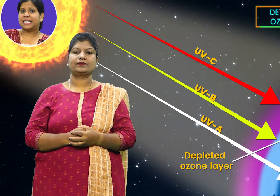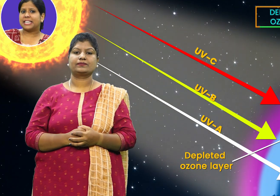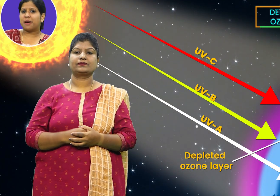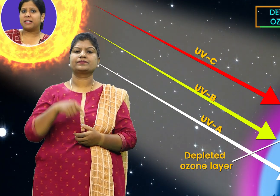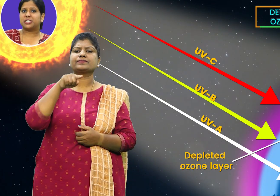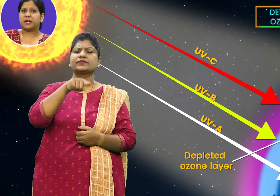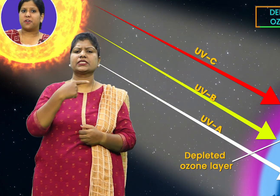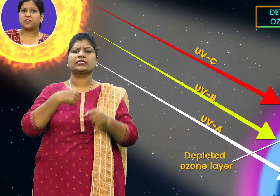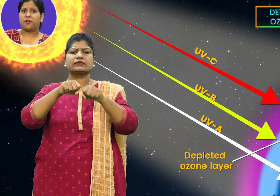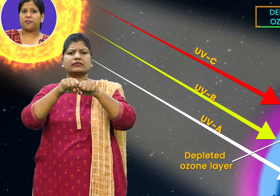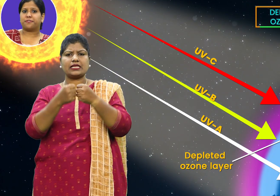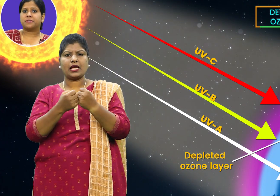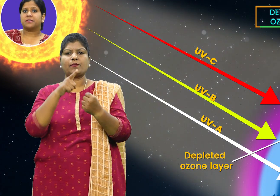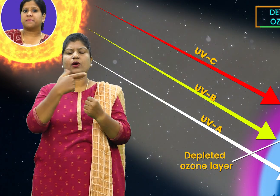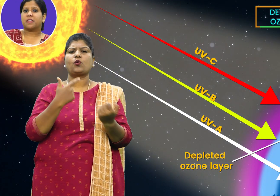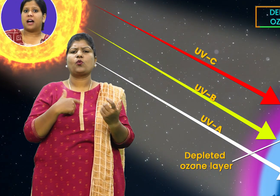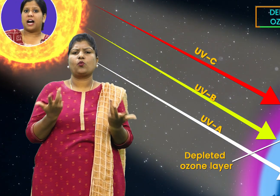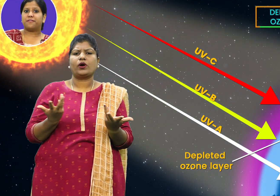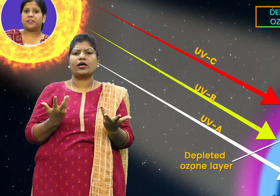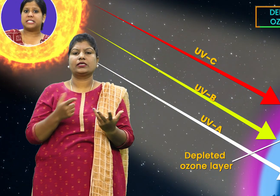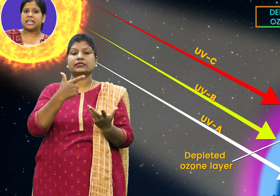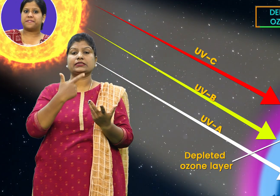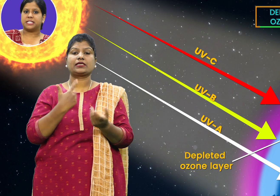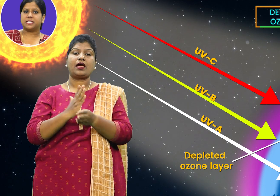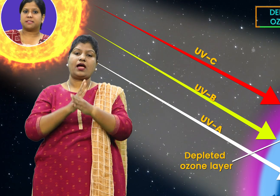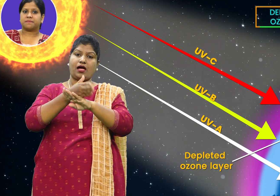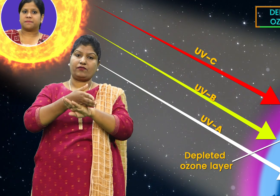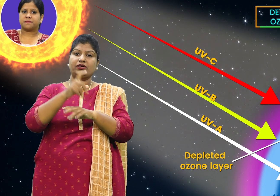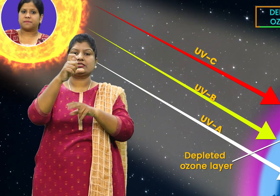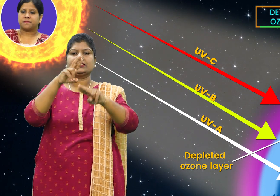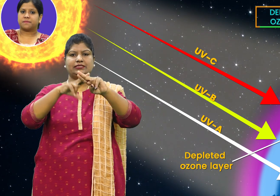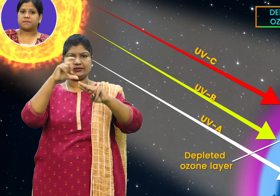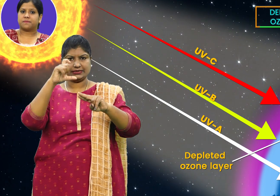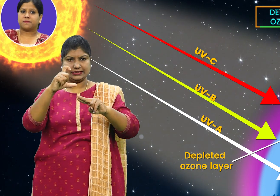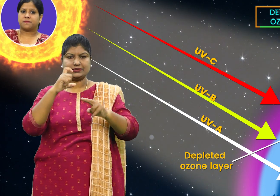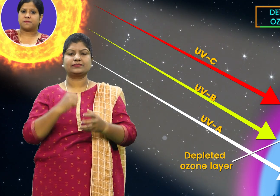is getting damaged because of harmful CFCs,